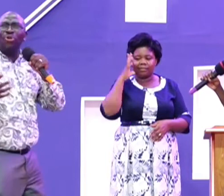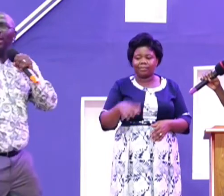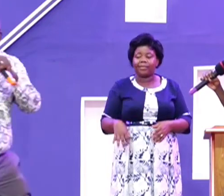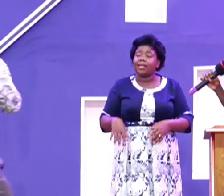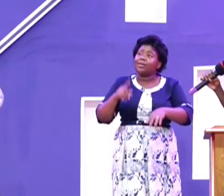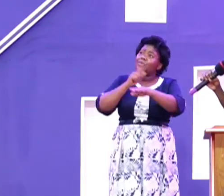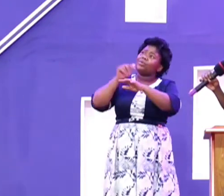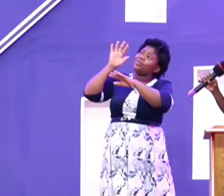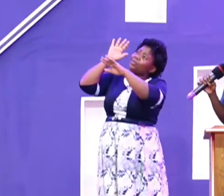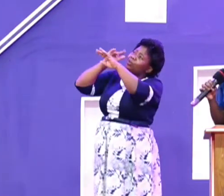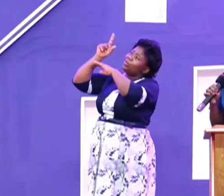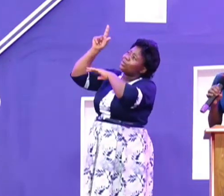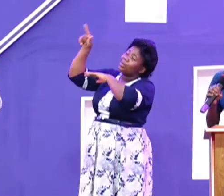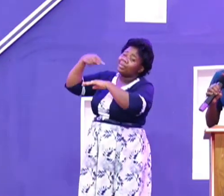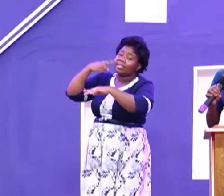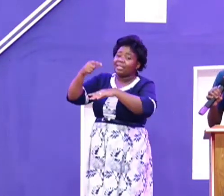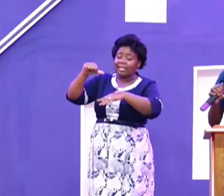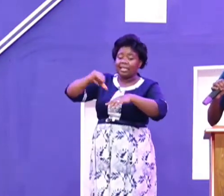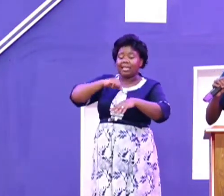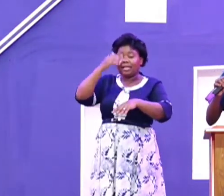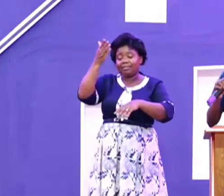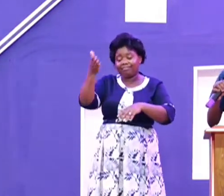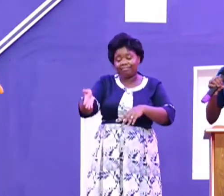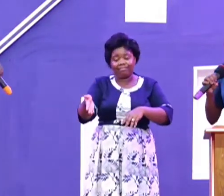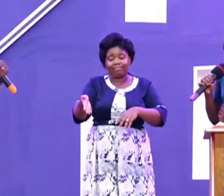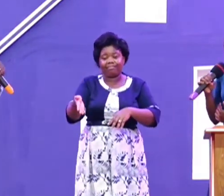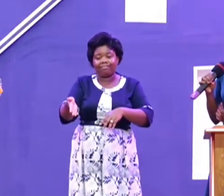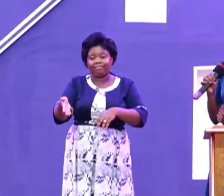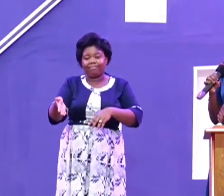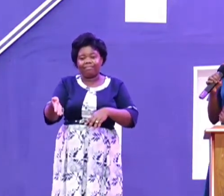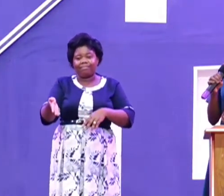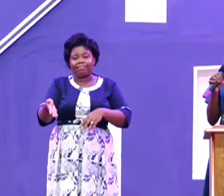Nga bwe tumukola gamba, here I am. When we call upon him, agamba nze nzuno.